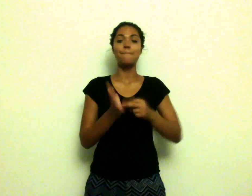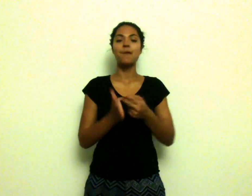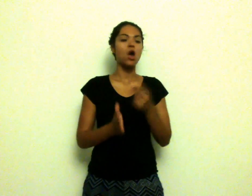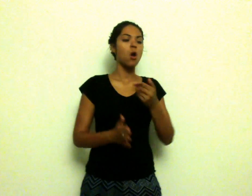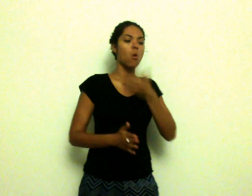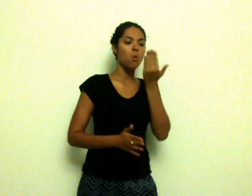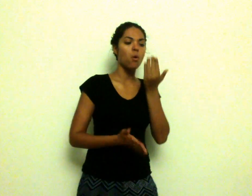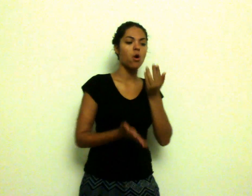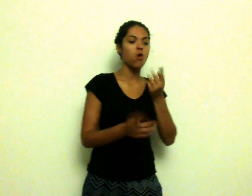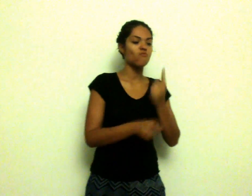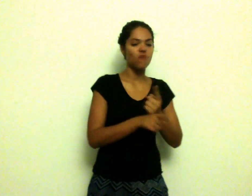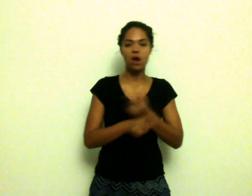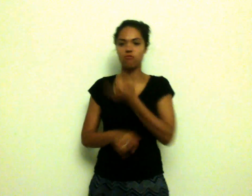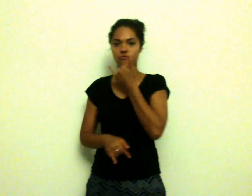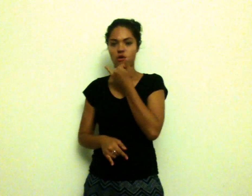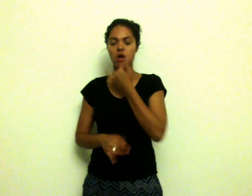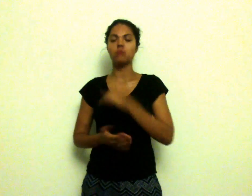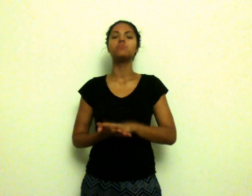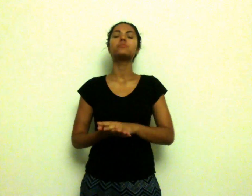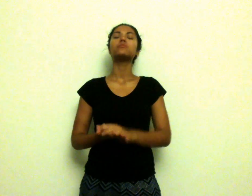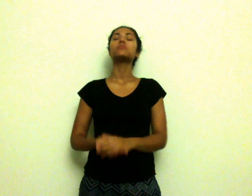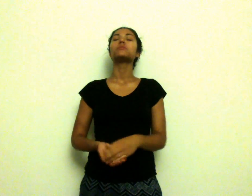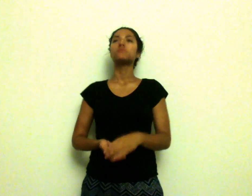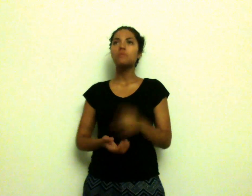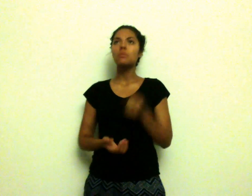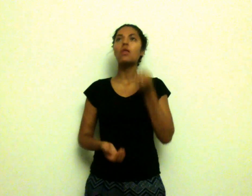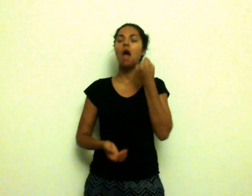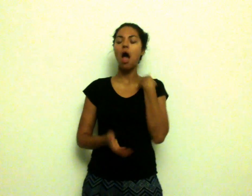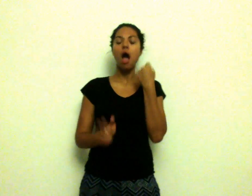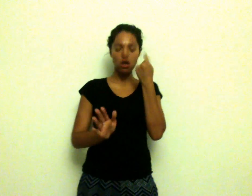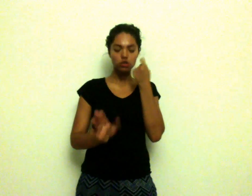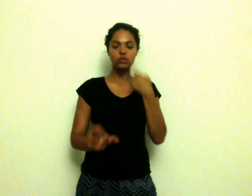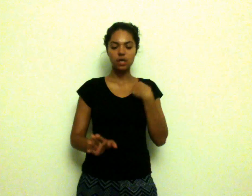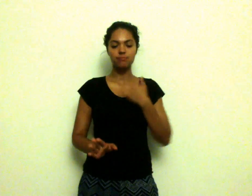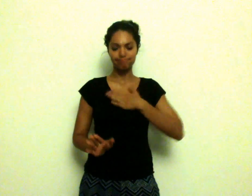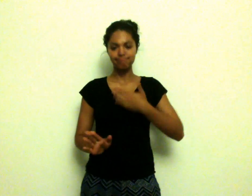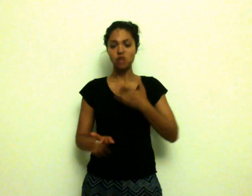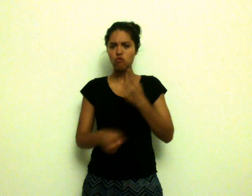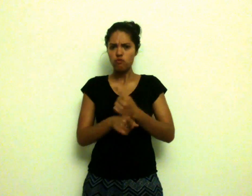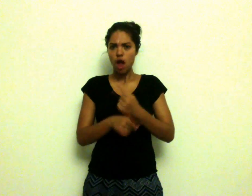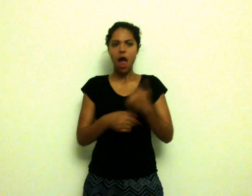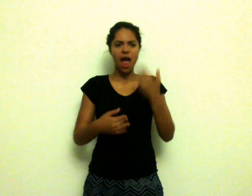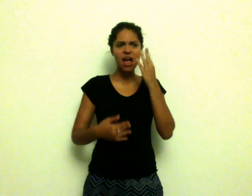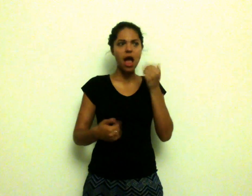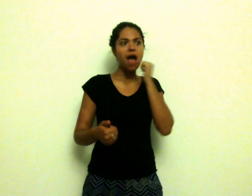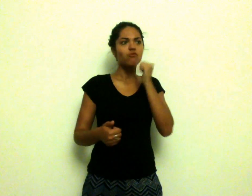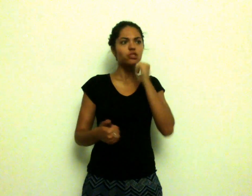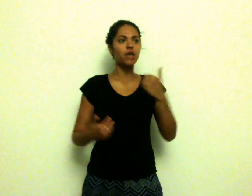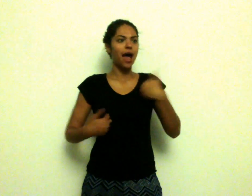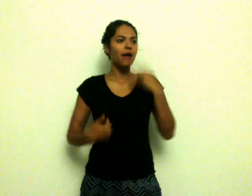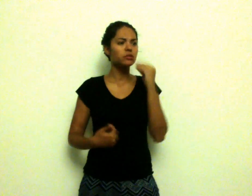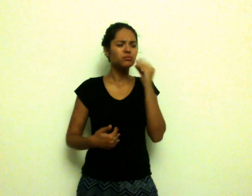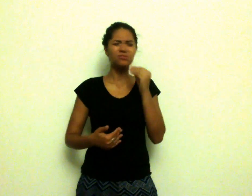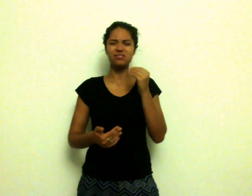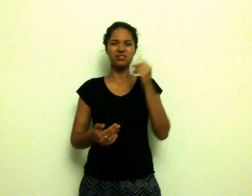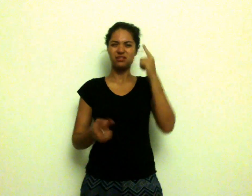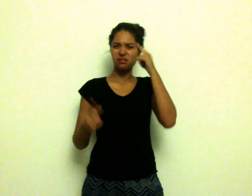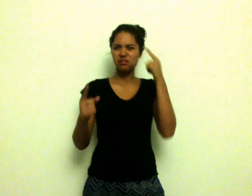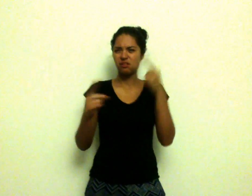deal with various polarities of thinking and so on. And I'm not denying that there are times in our thinking and in